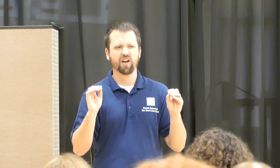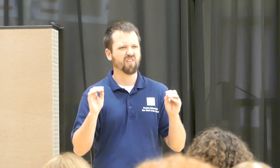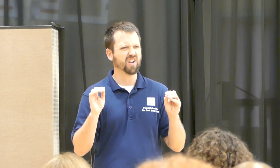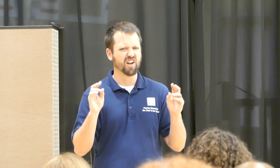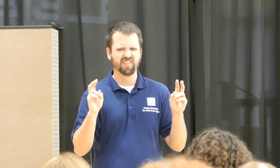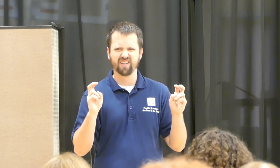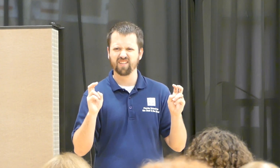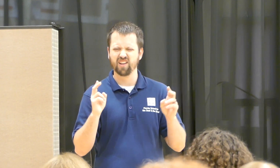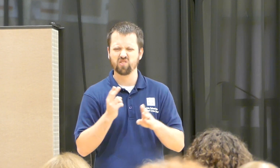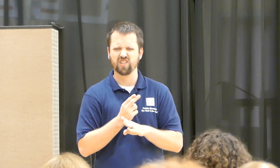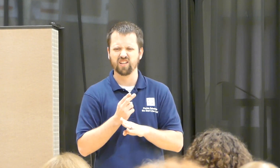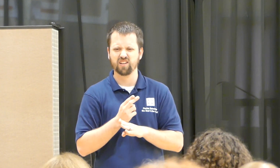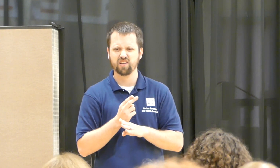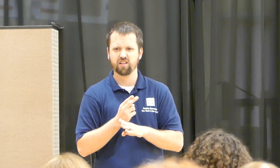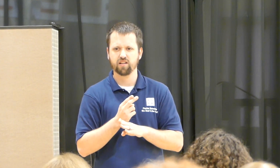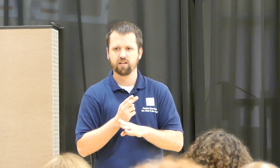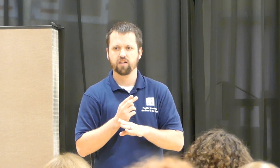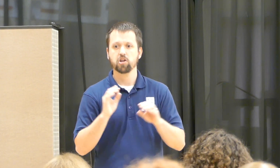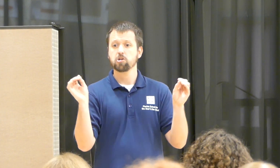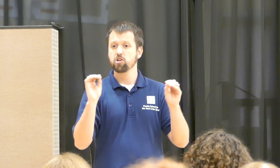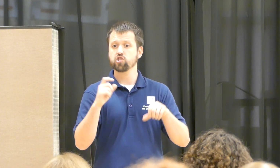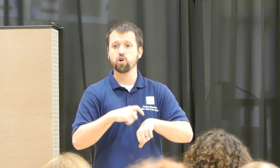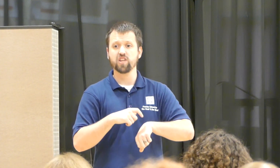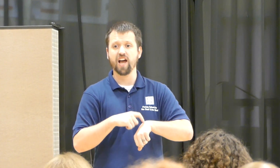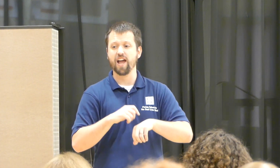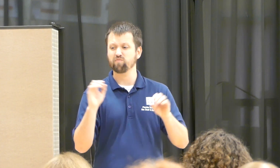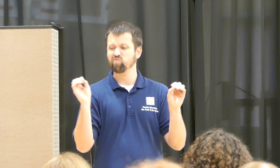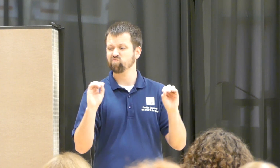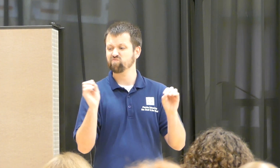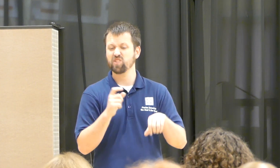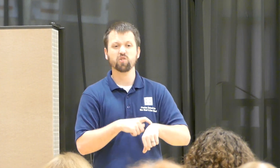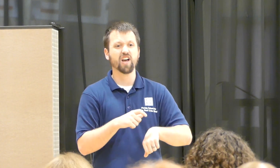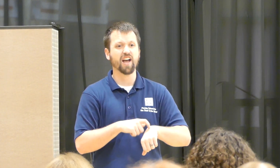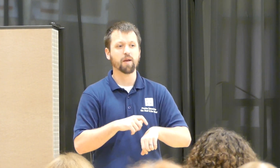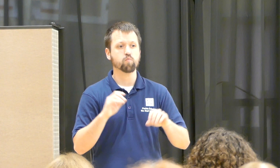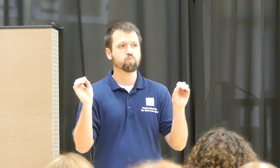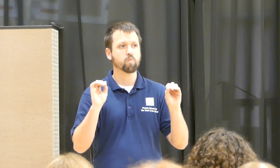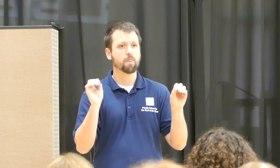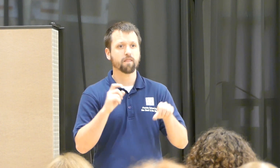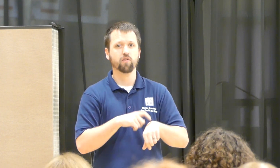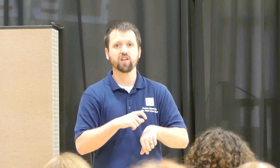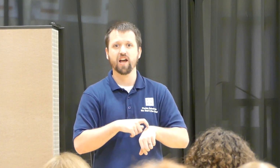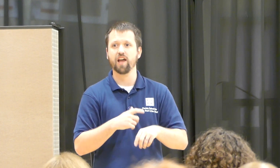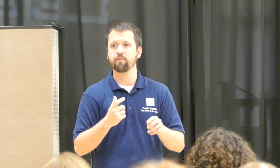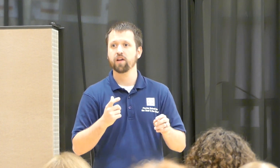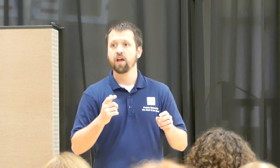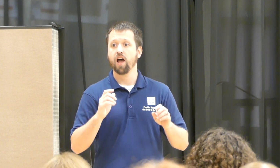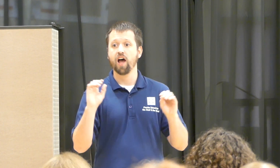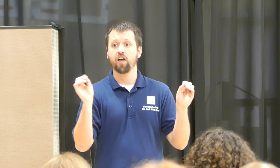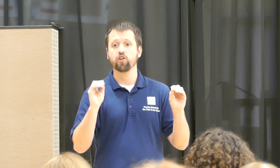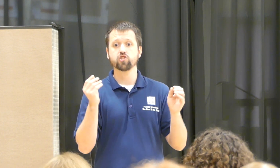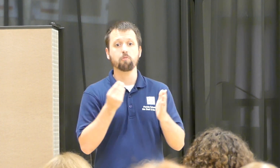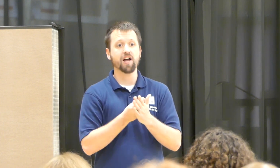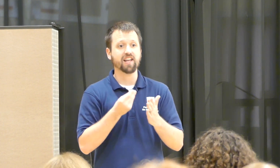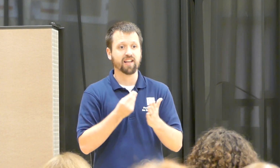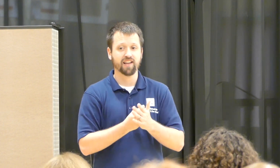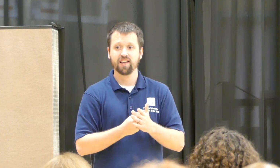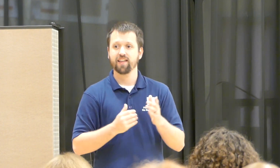what context are I using? There's no time. No time. No time. There's no money.